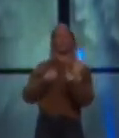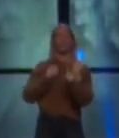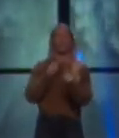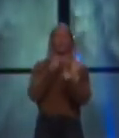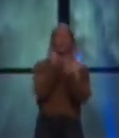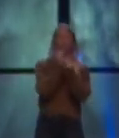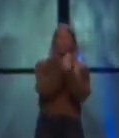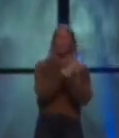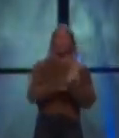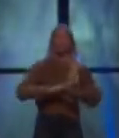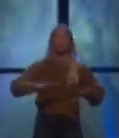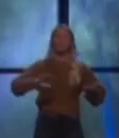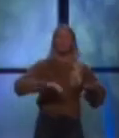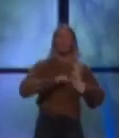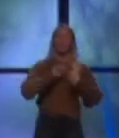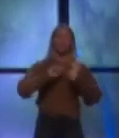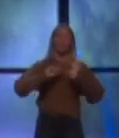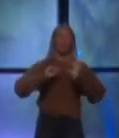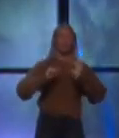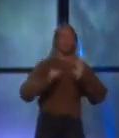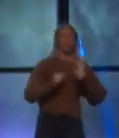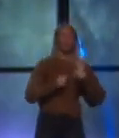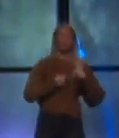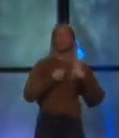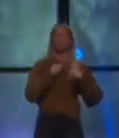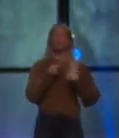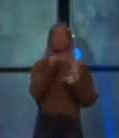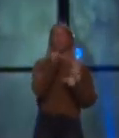Blessed are the hurts that are not